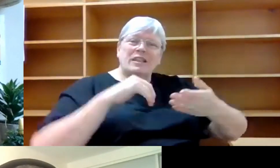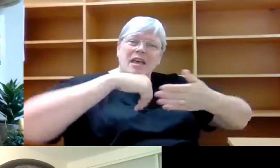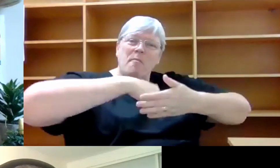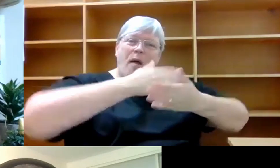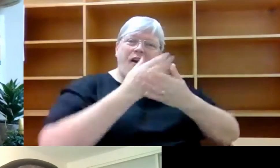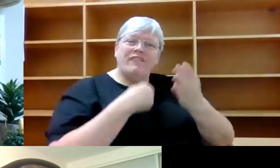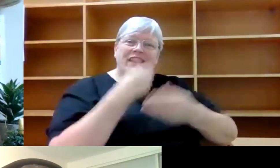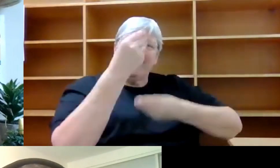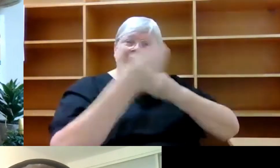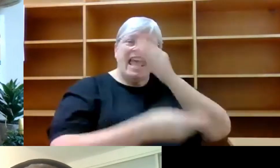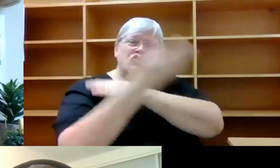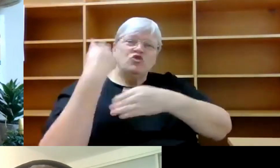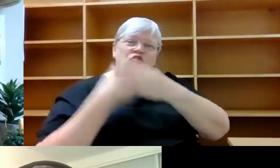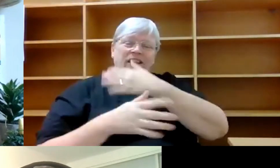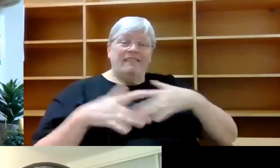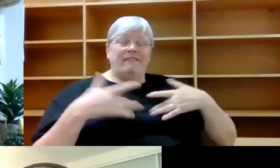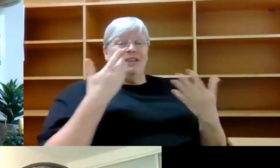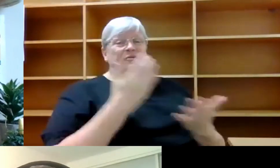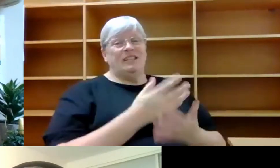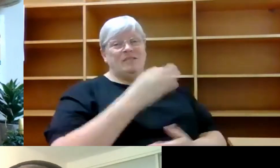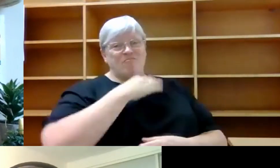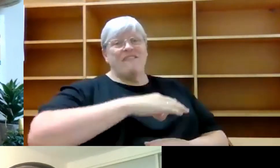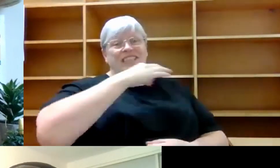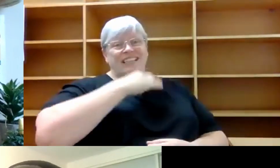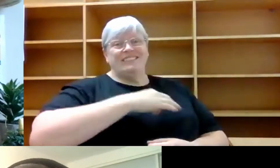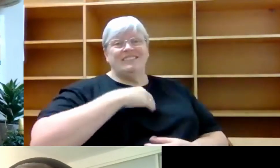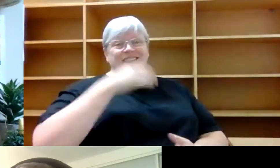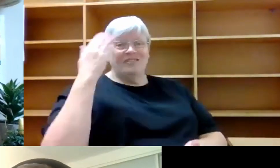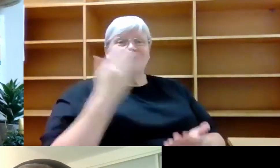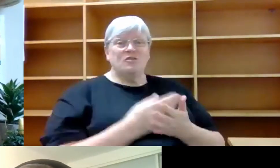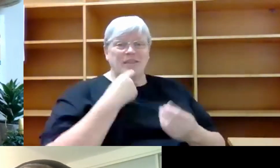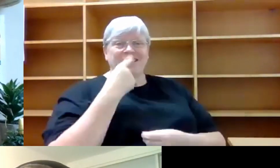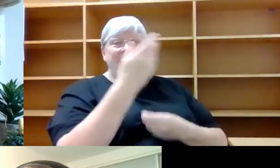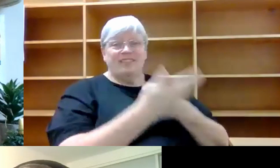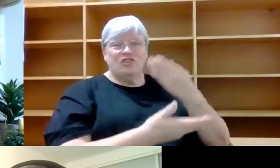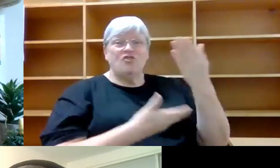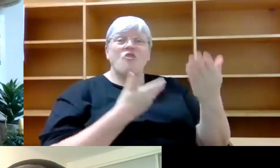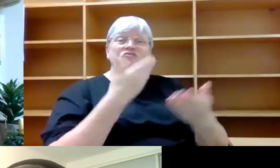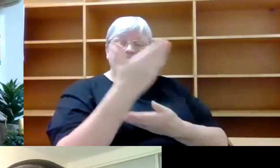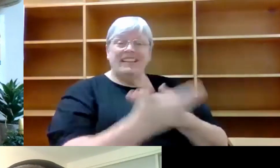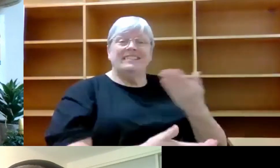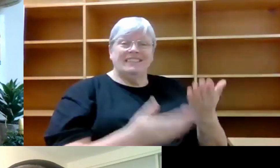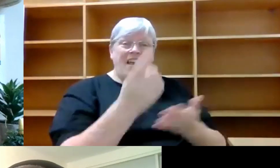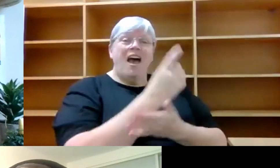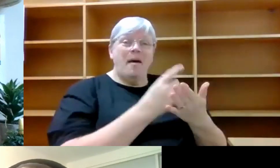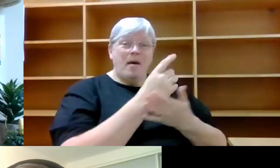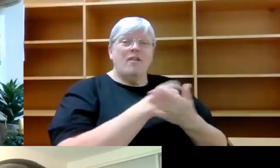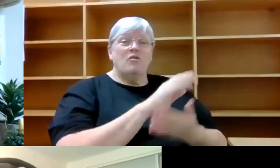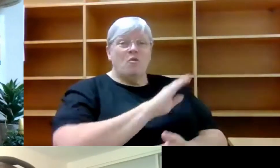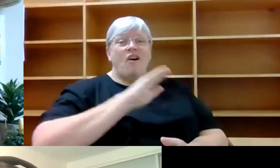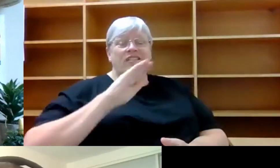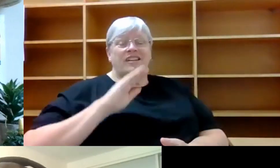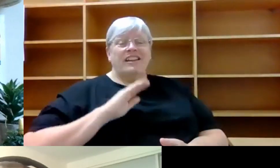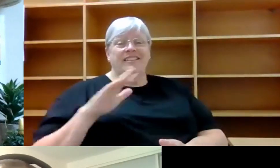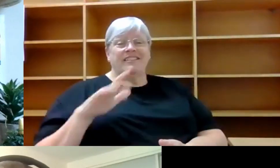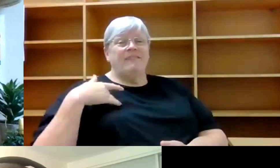feel very privileged to be the one to tell this story, you know, and about these warriors. So it fills me with great